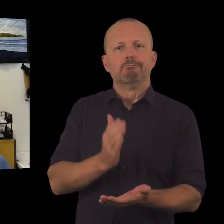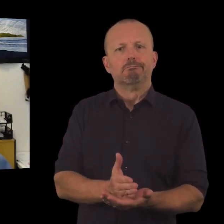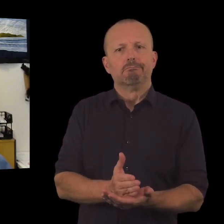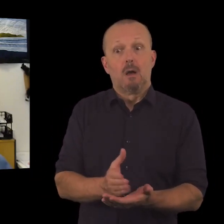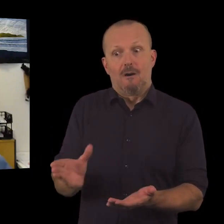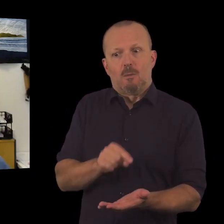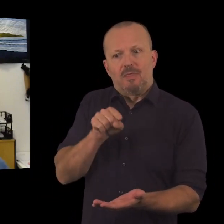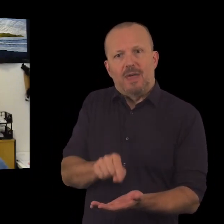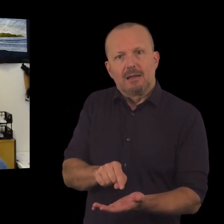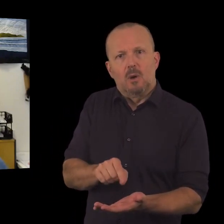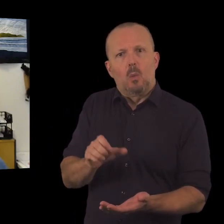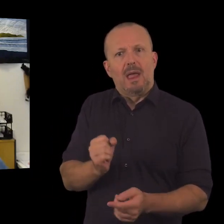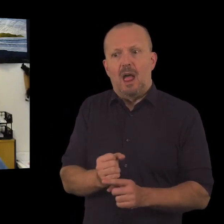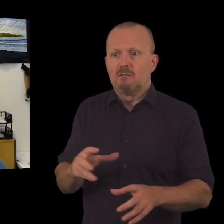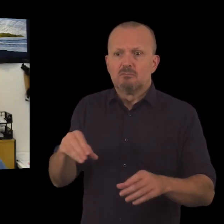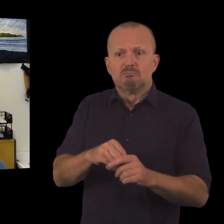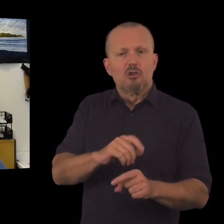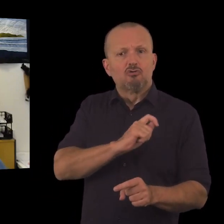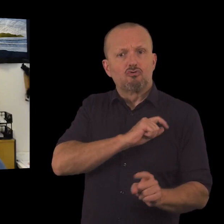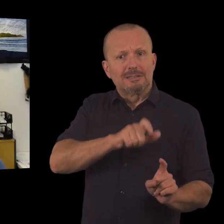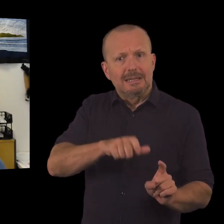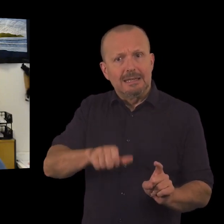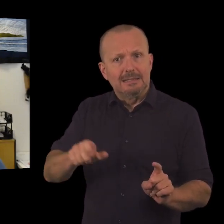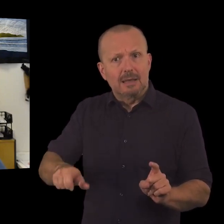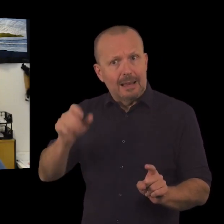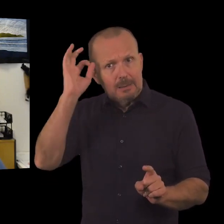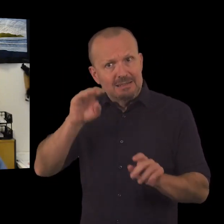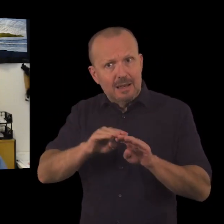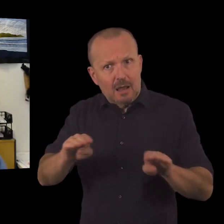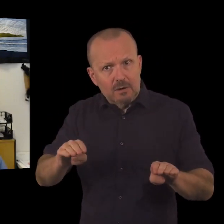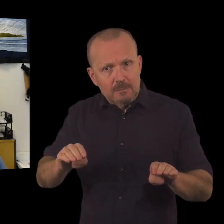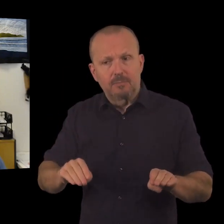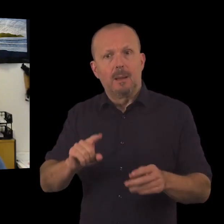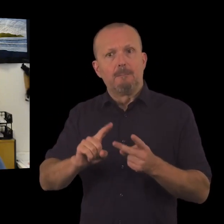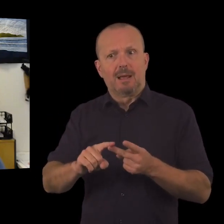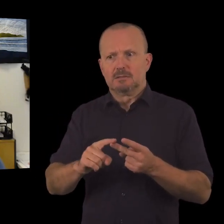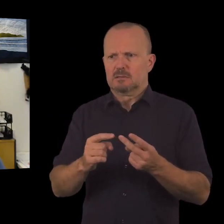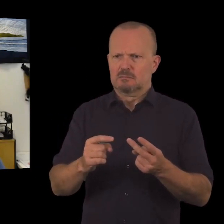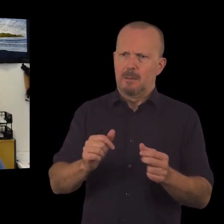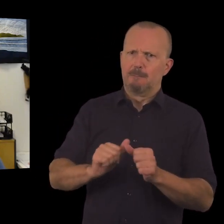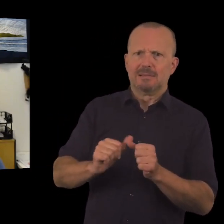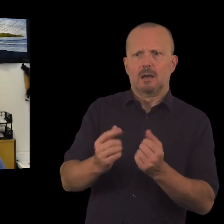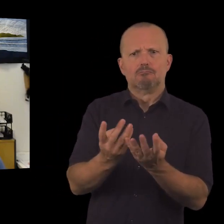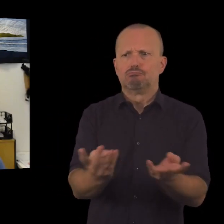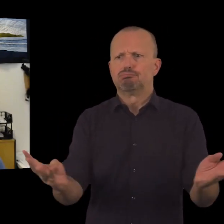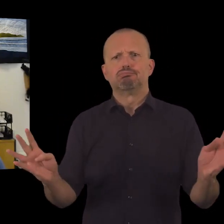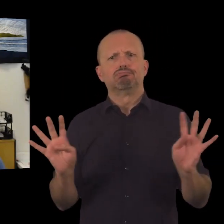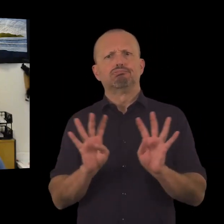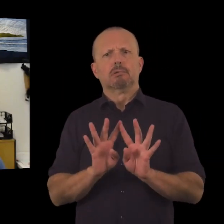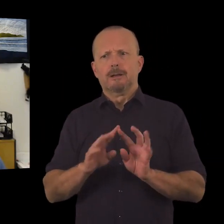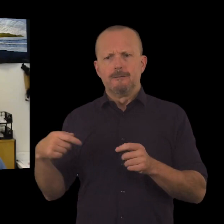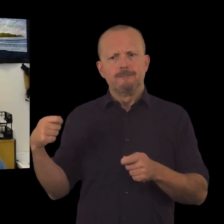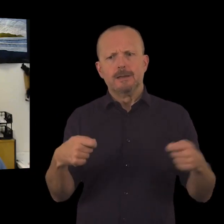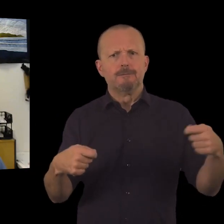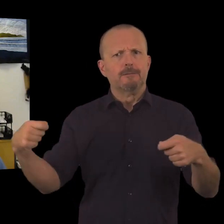we have trustees at committee levels, and beyond that it's best to surround ourselves with better informed people who